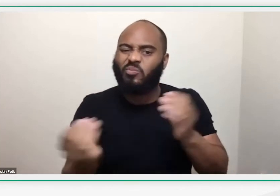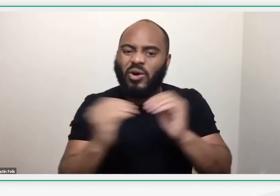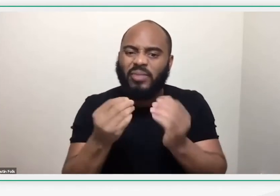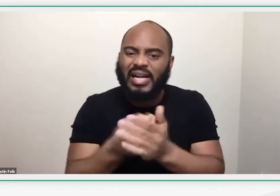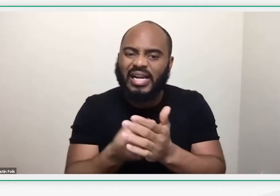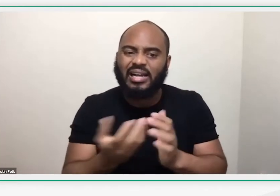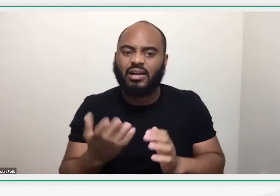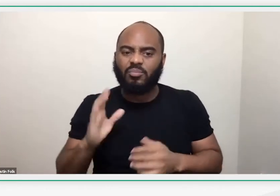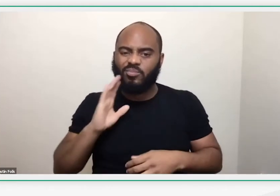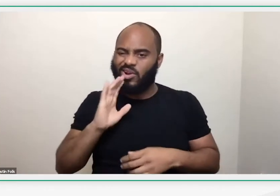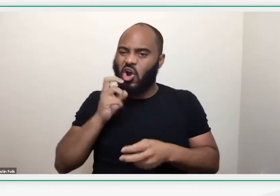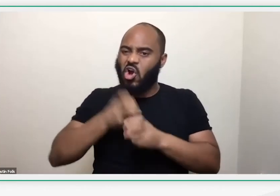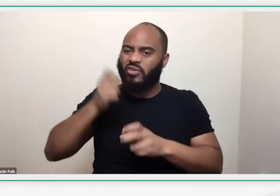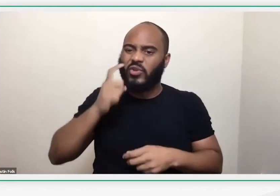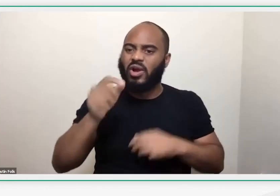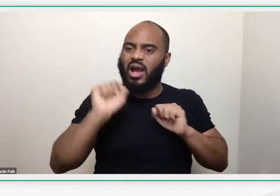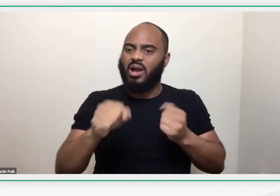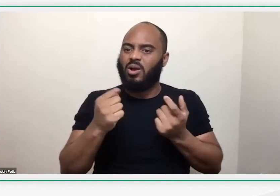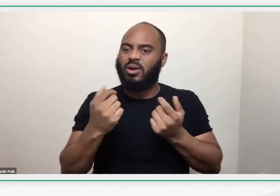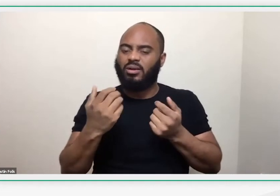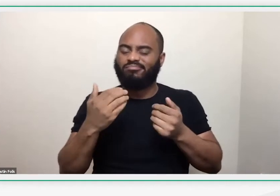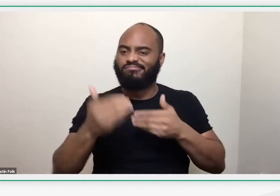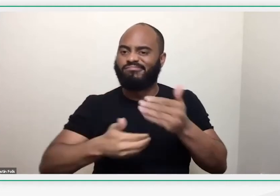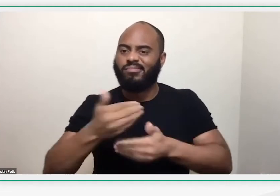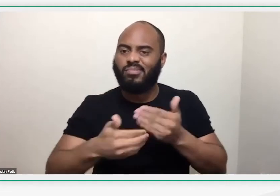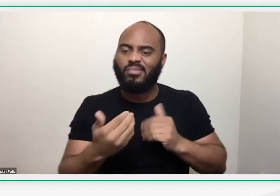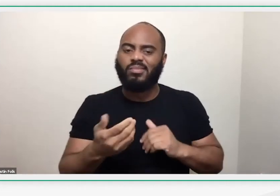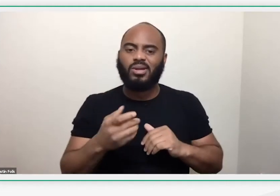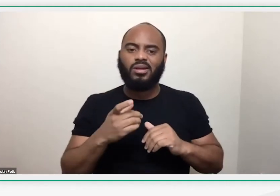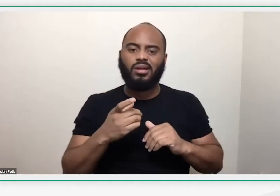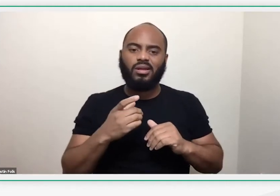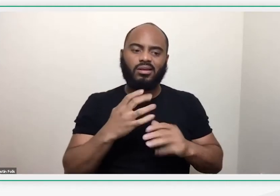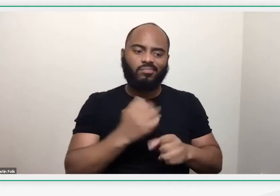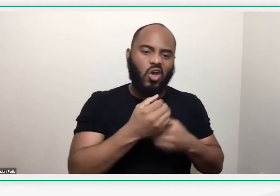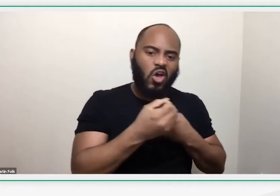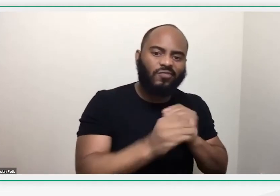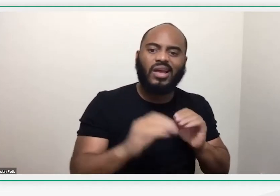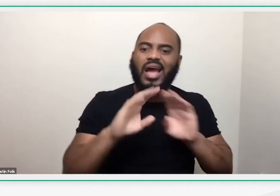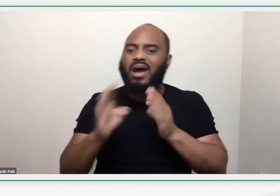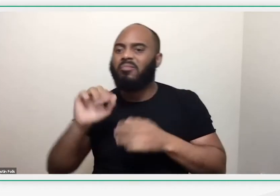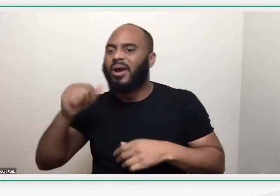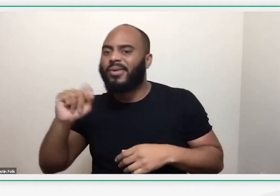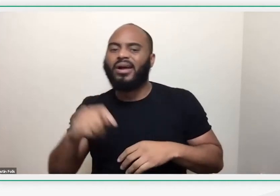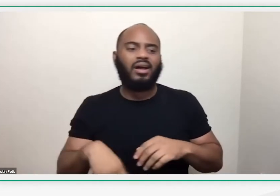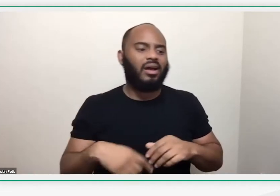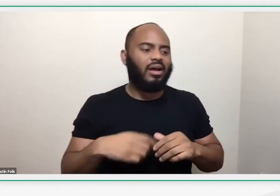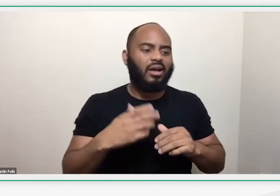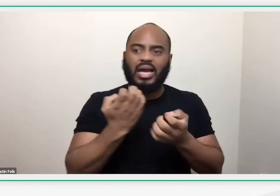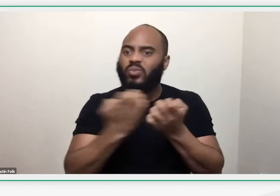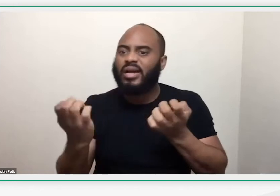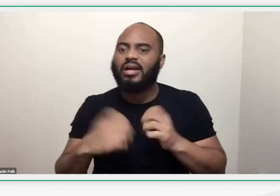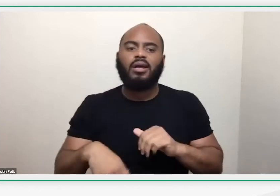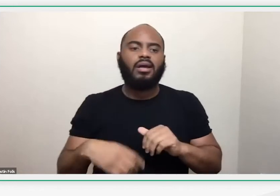not so great credit. Uh, so the amount you can borrow will be reduced, and the interest rates at which you borrow at will also